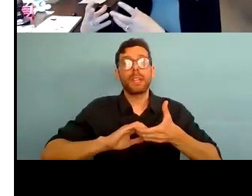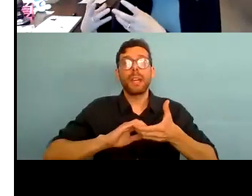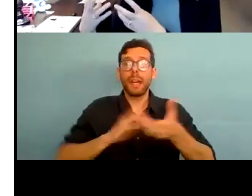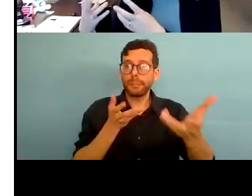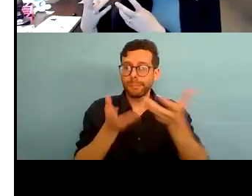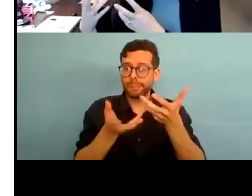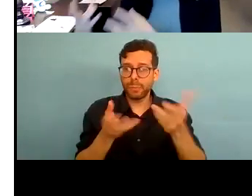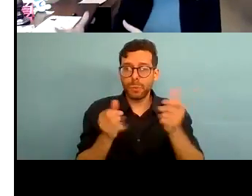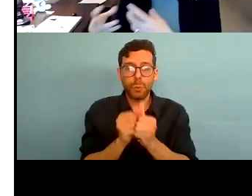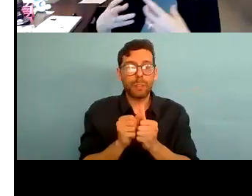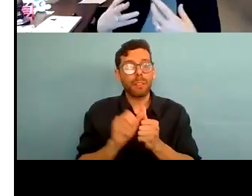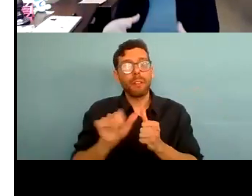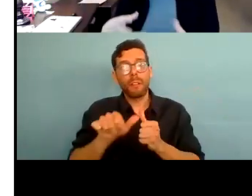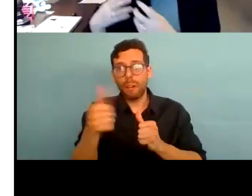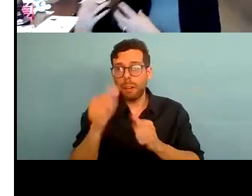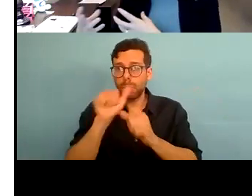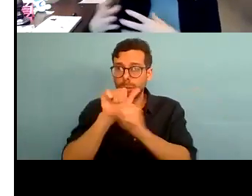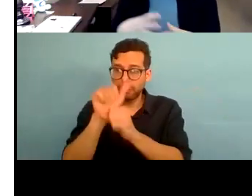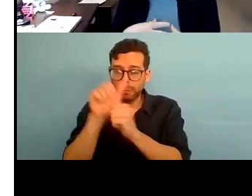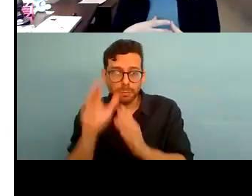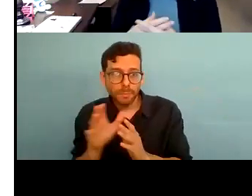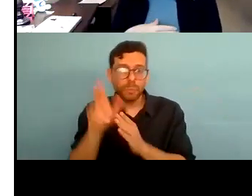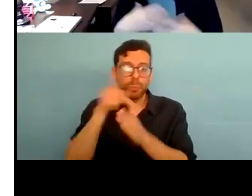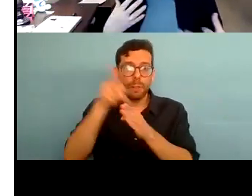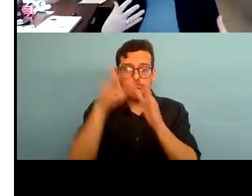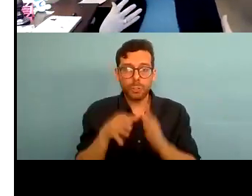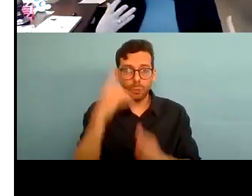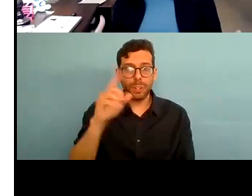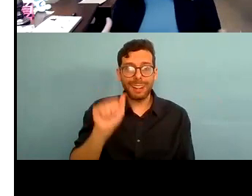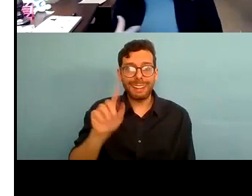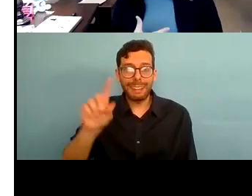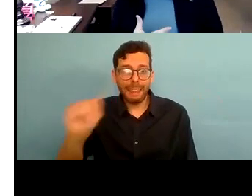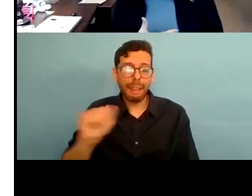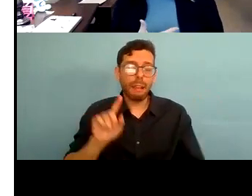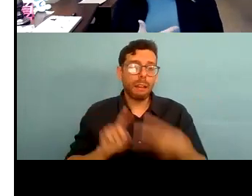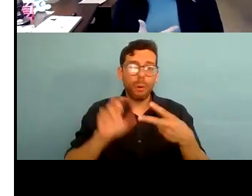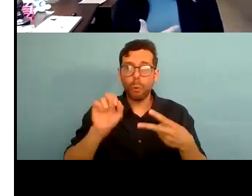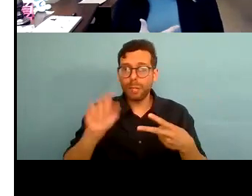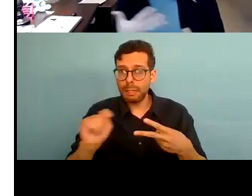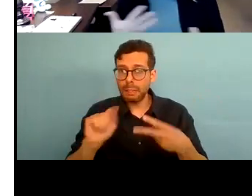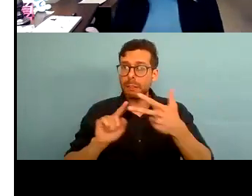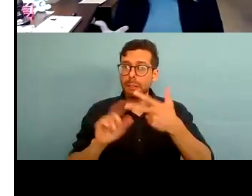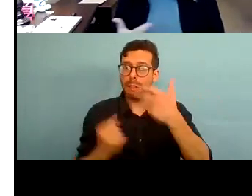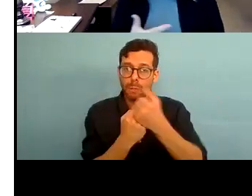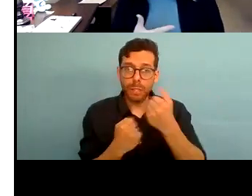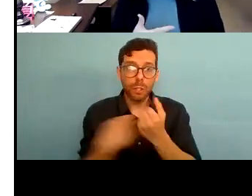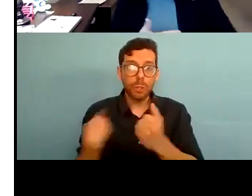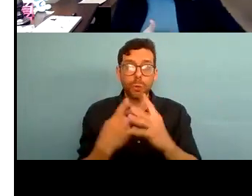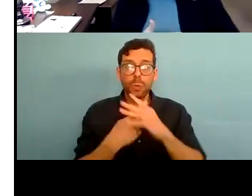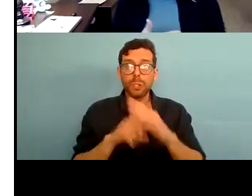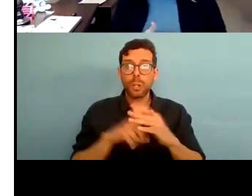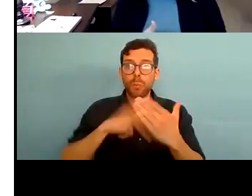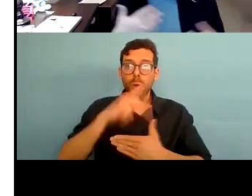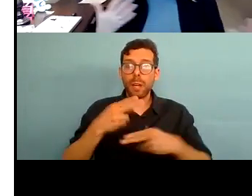in ABA or OT, early intervention, whatever, we have started a program about 6 years ago called Echo Autism, and we